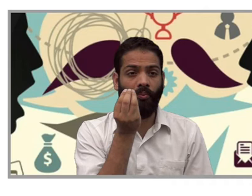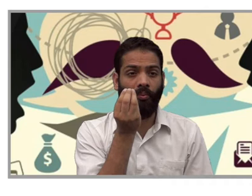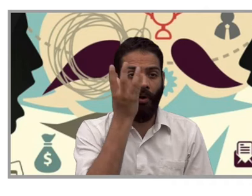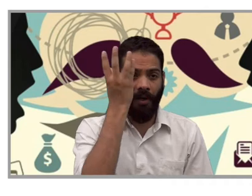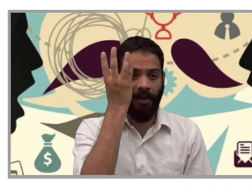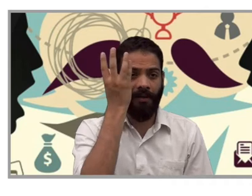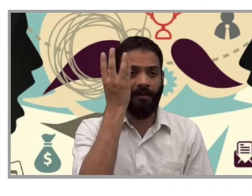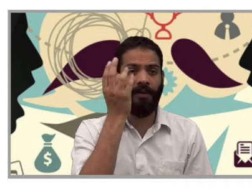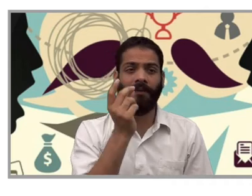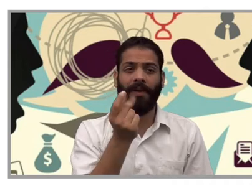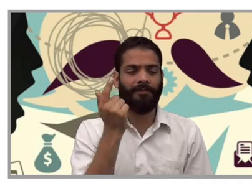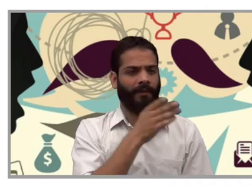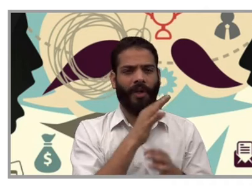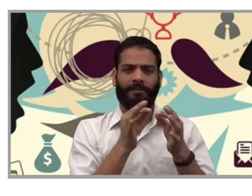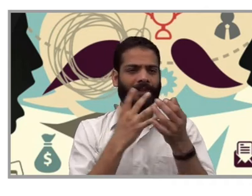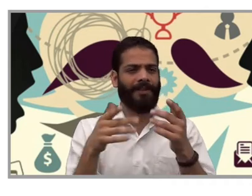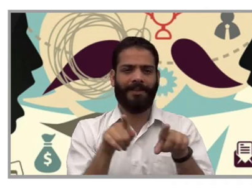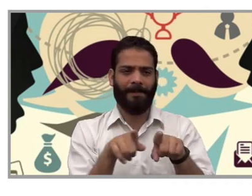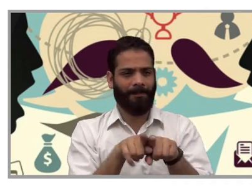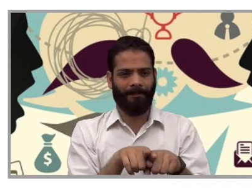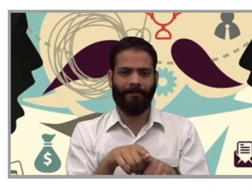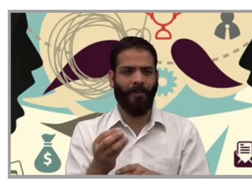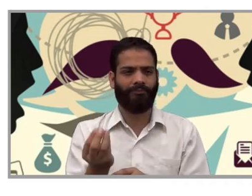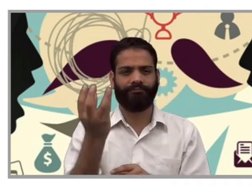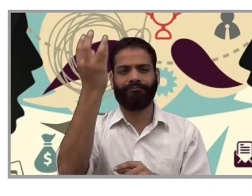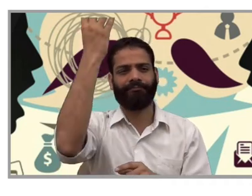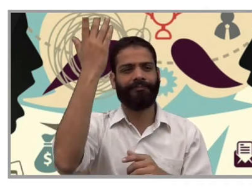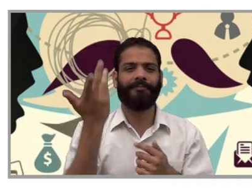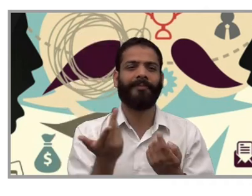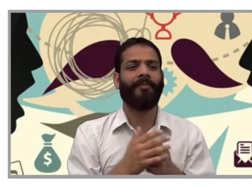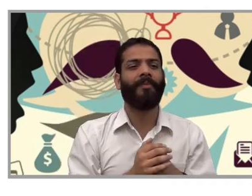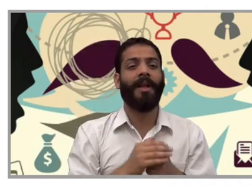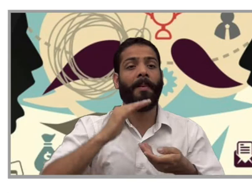Morning plus fast is dawn.